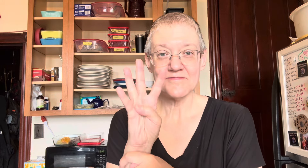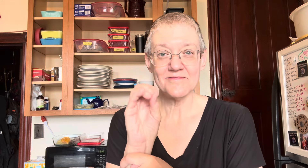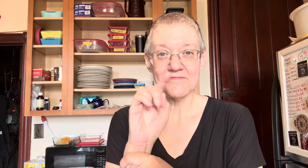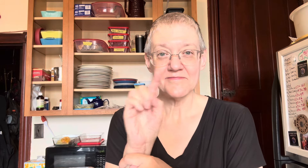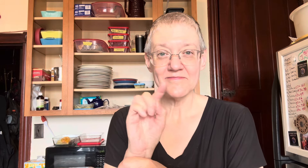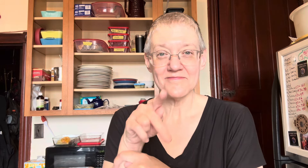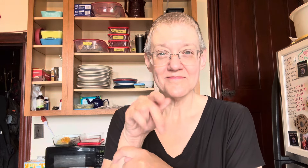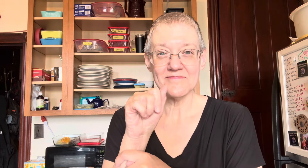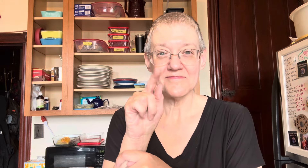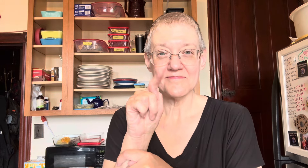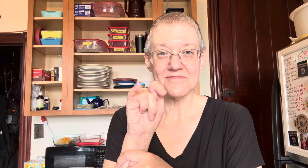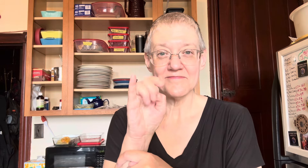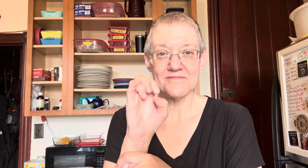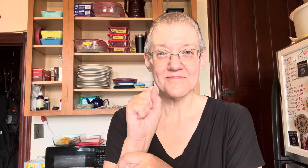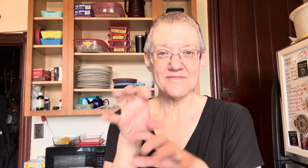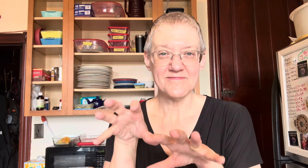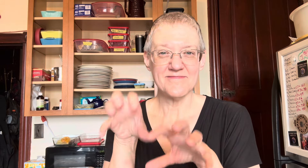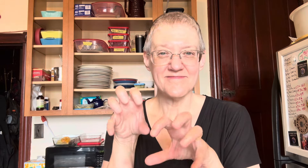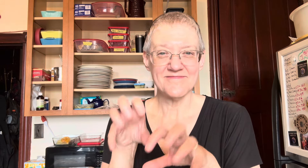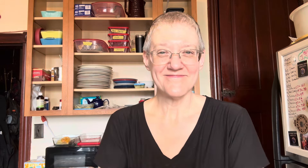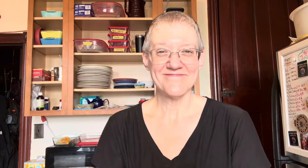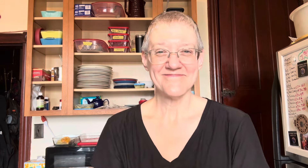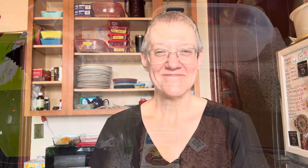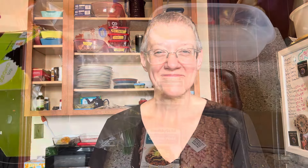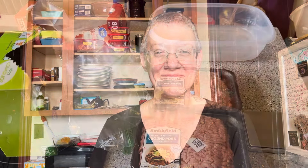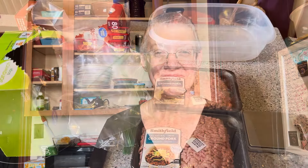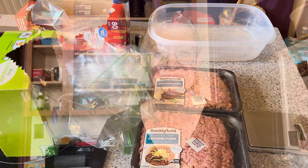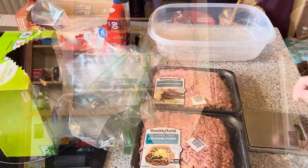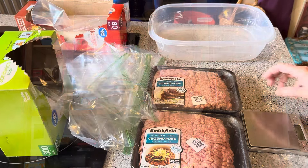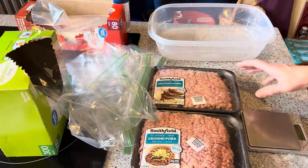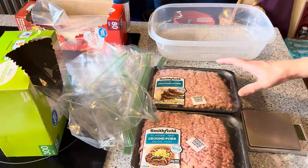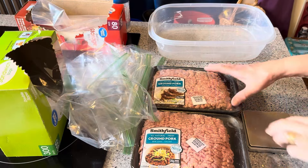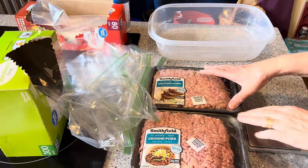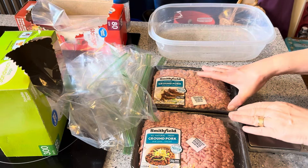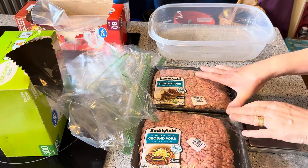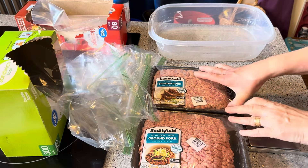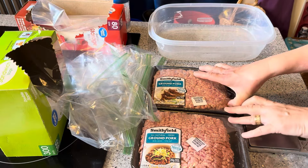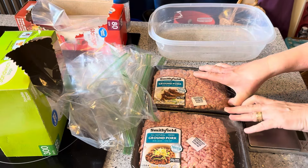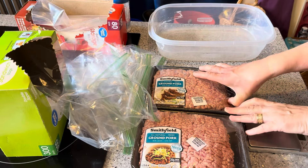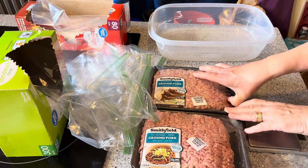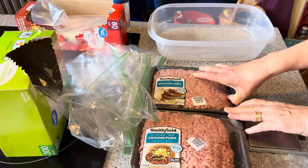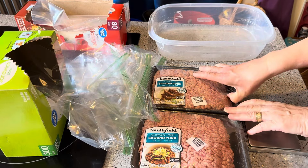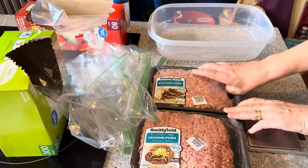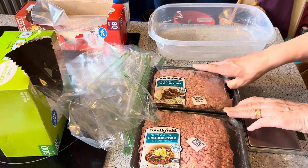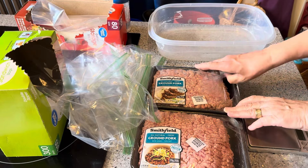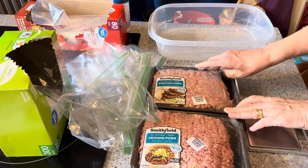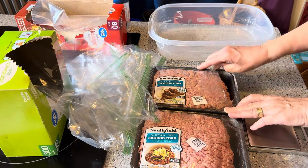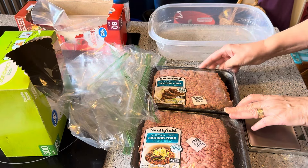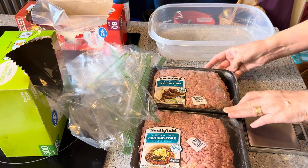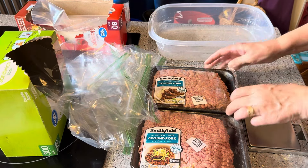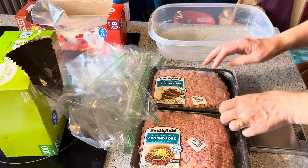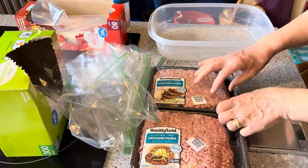So let's make 12 4-ounce pork patties today to get into the freezer.